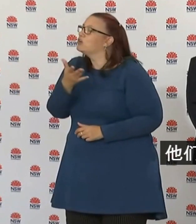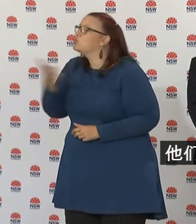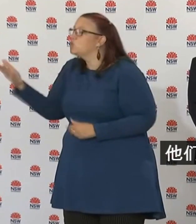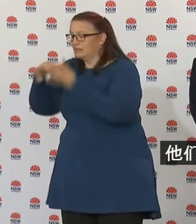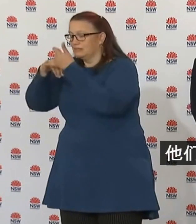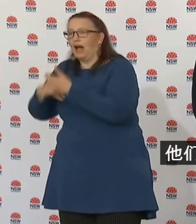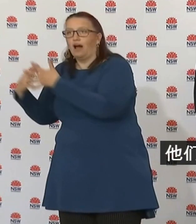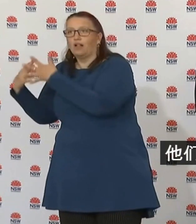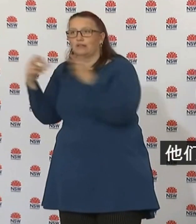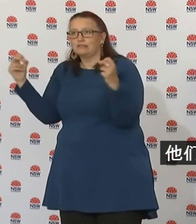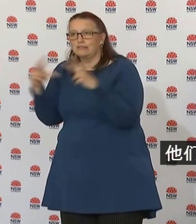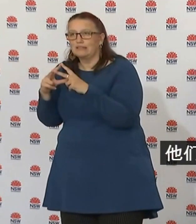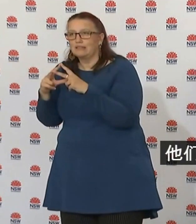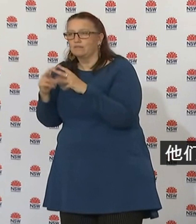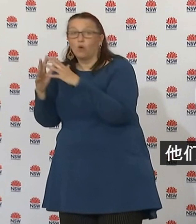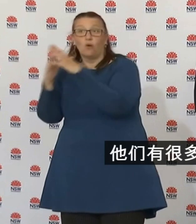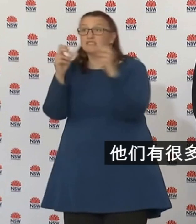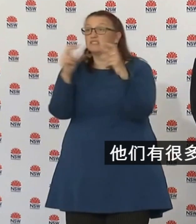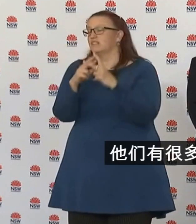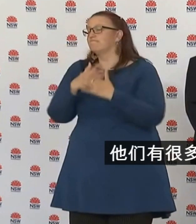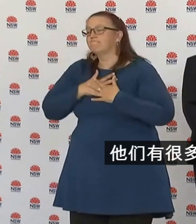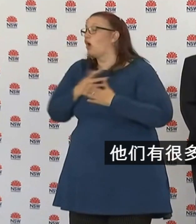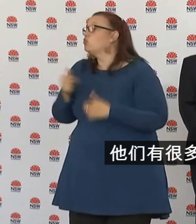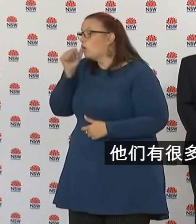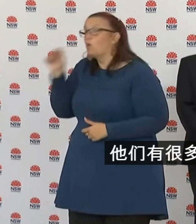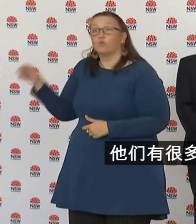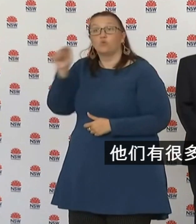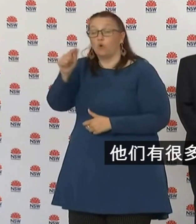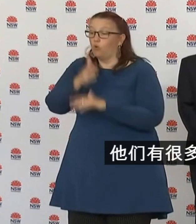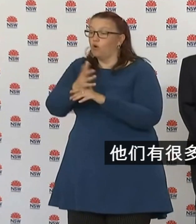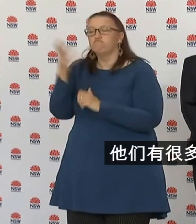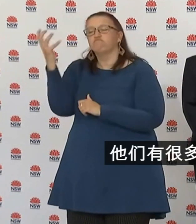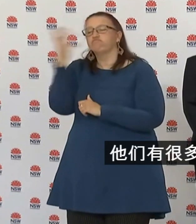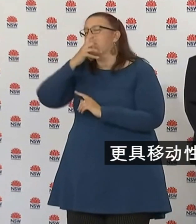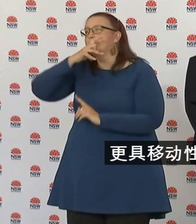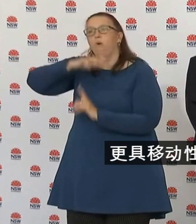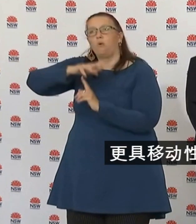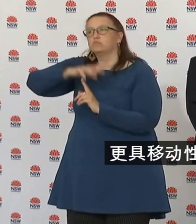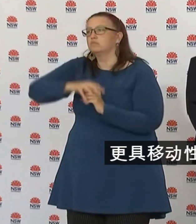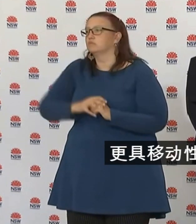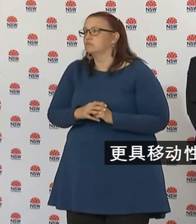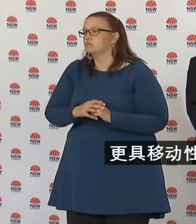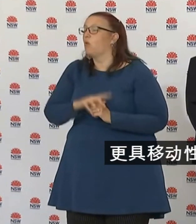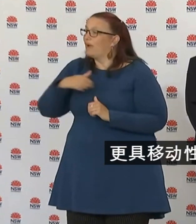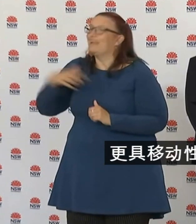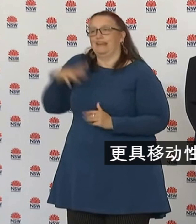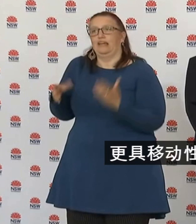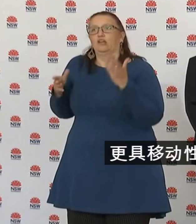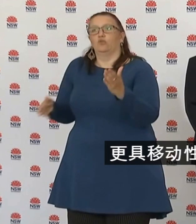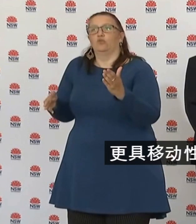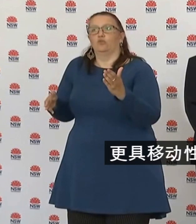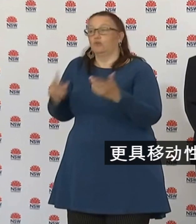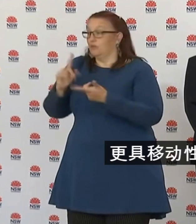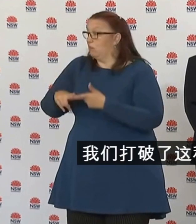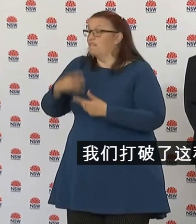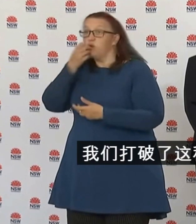are the people that are keeping the city going. They have a lot of essential work that they undertake, and therefore they're more mobile. And that's why it's